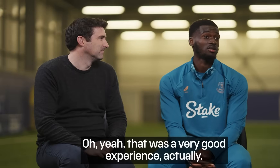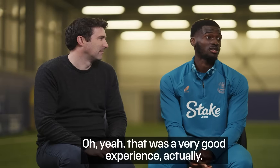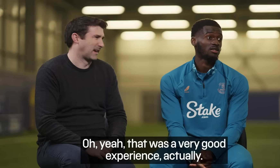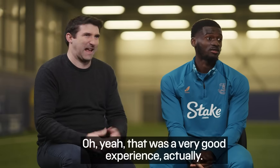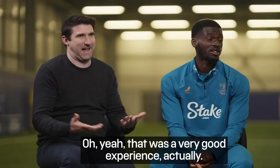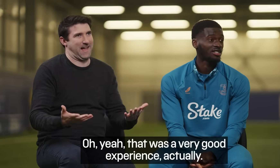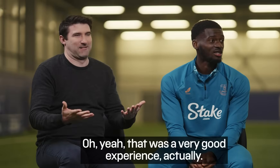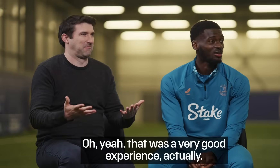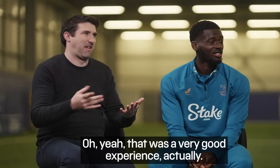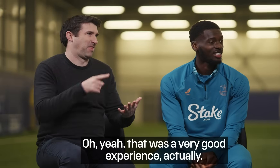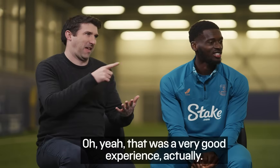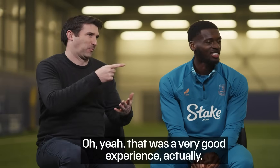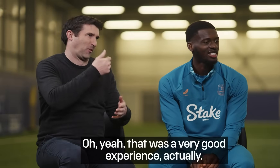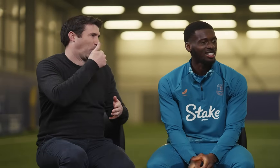was a very good experience, actually.